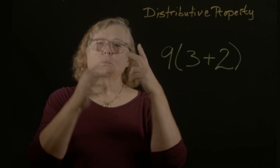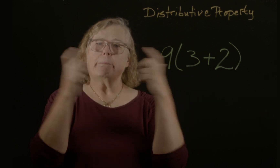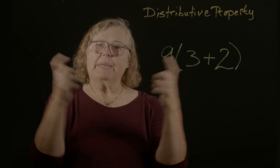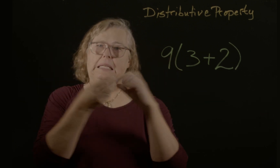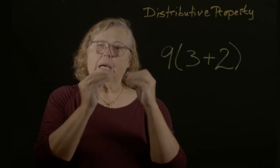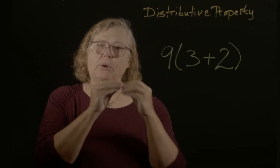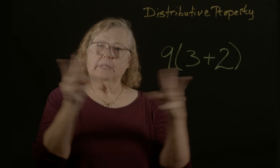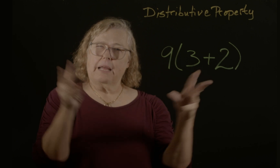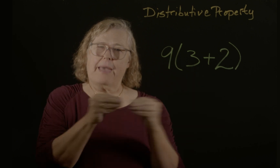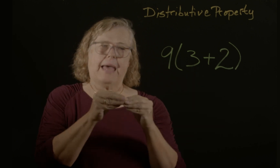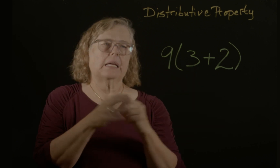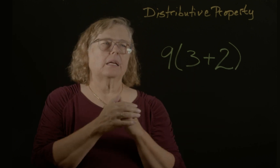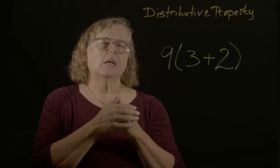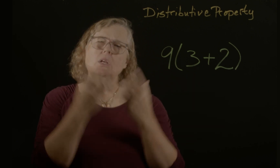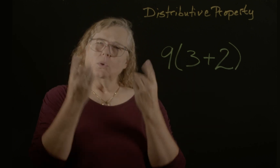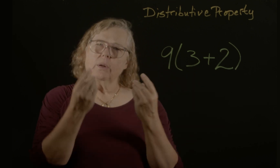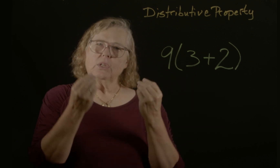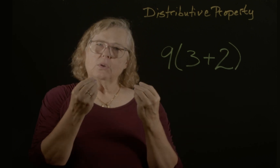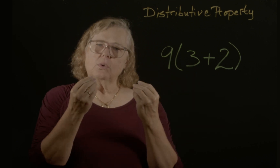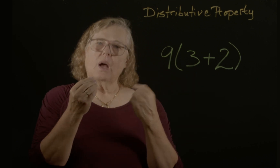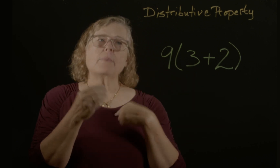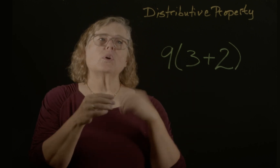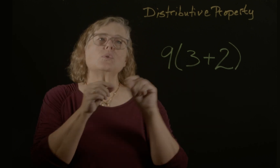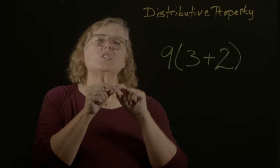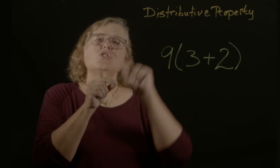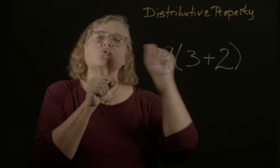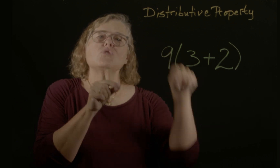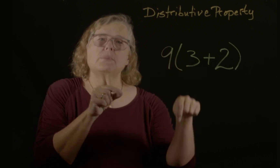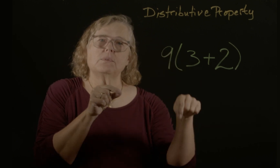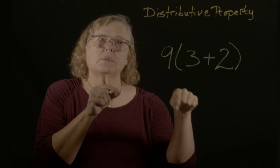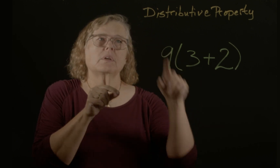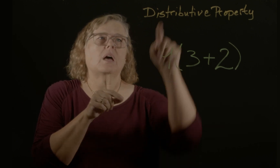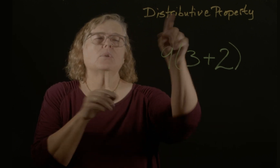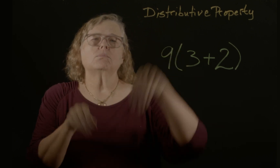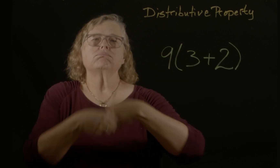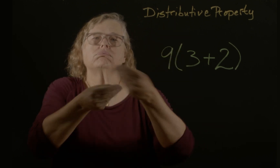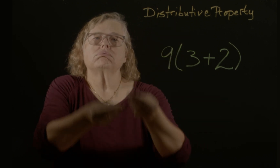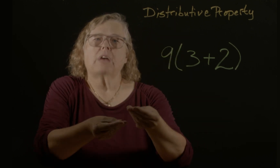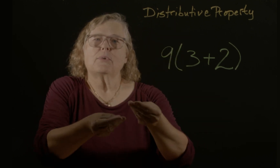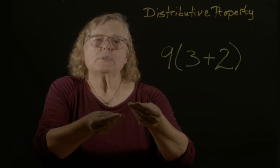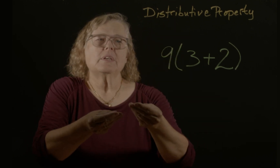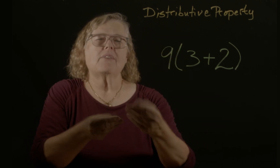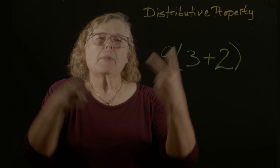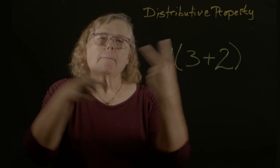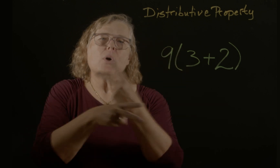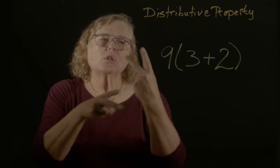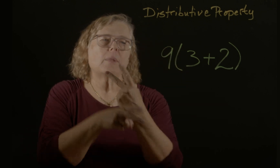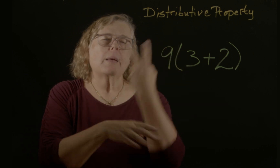it to, so I have two bigger numbers that I'm going to be adding together. How do we do that? we're going to distribute. We're going to use that distributive